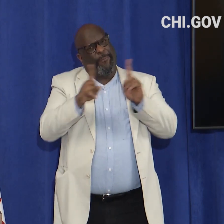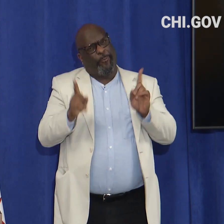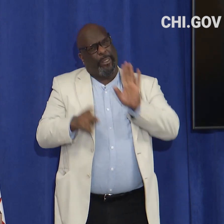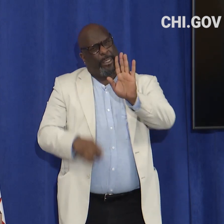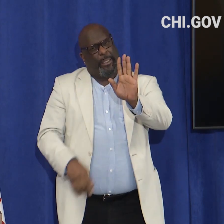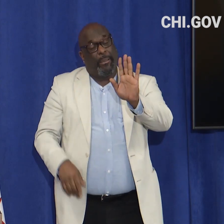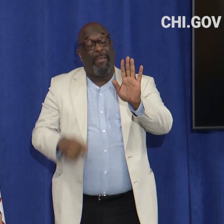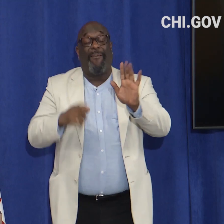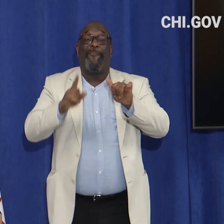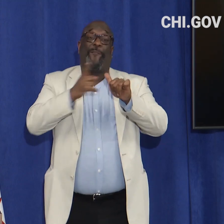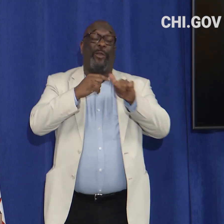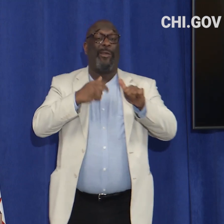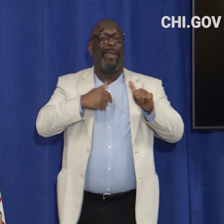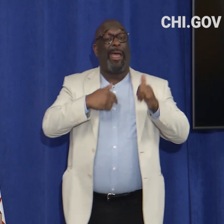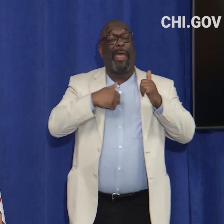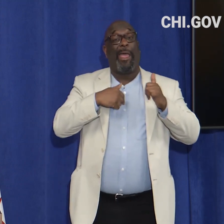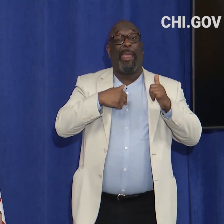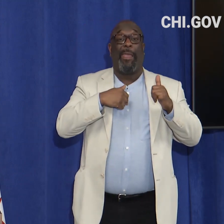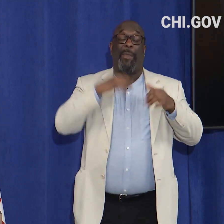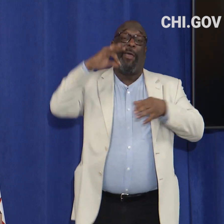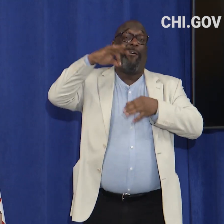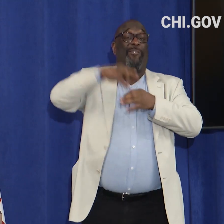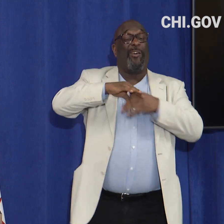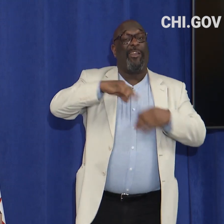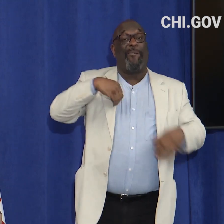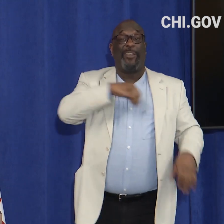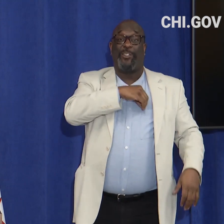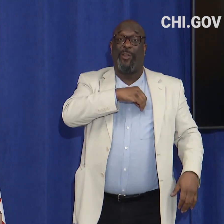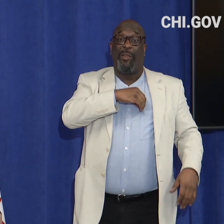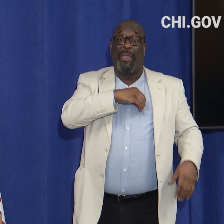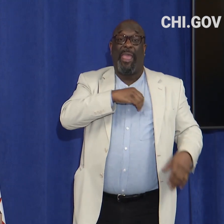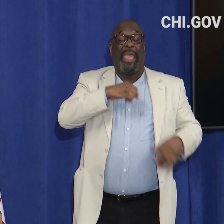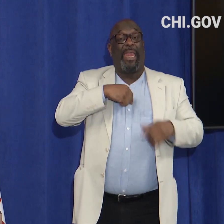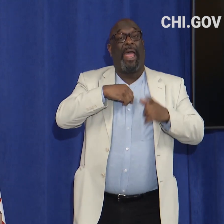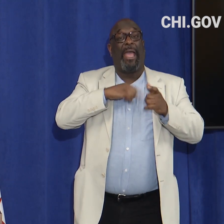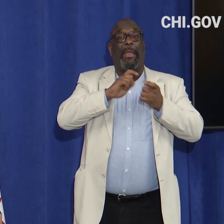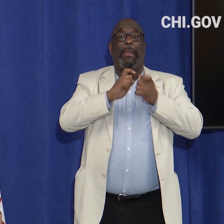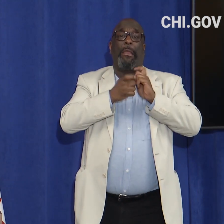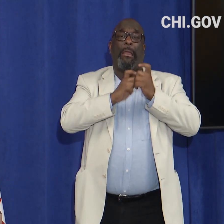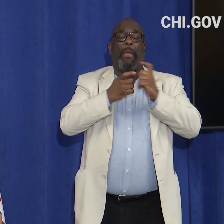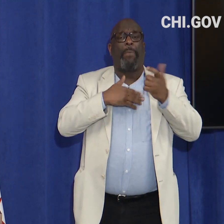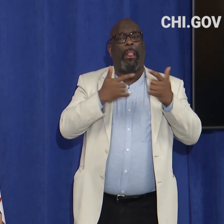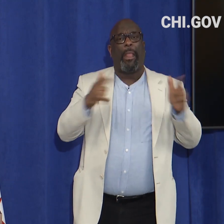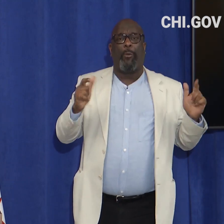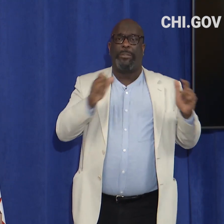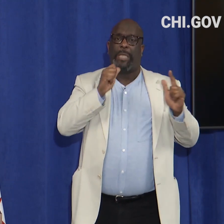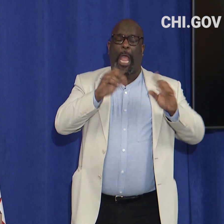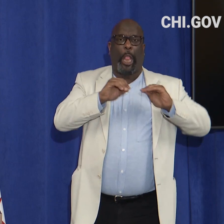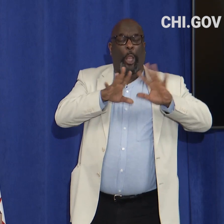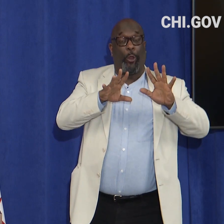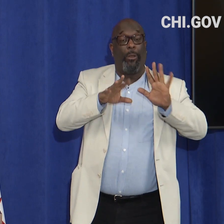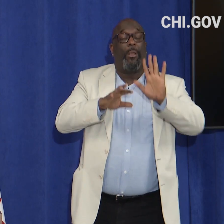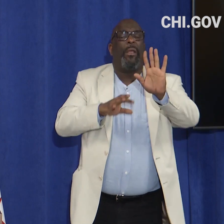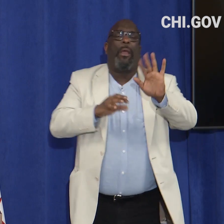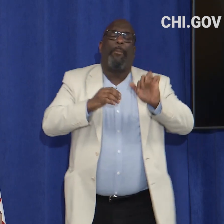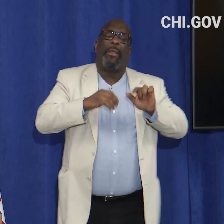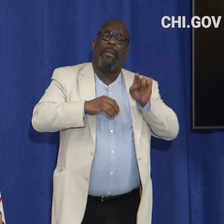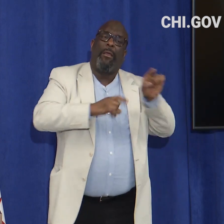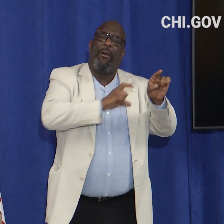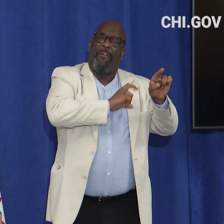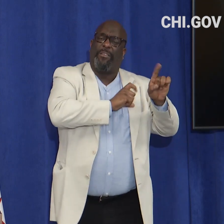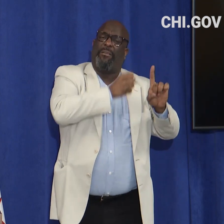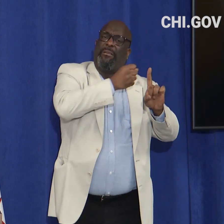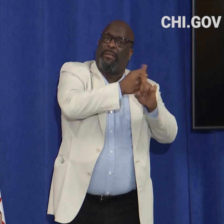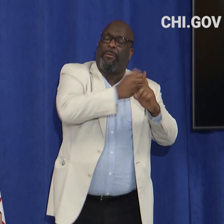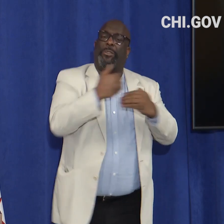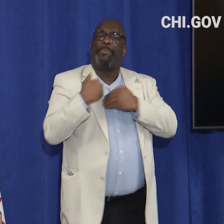all, I'm a public official, and I coded my words. This officer is sworn to serve and protect